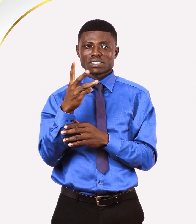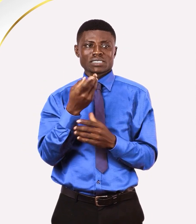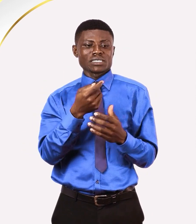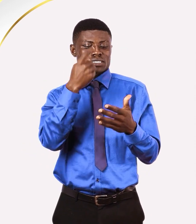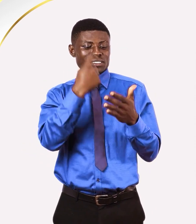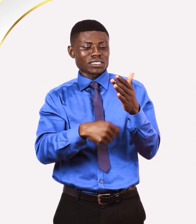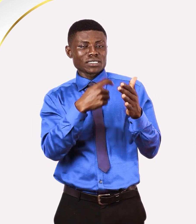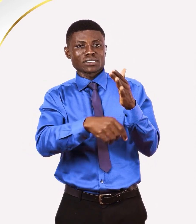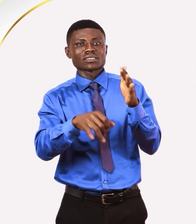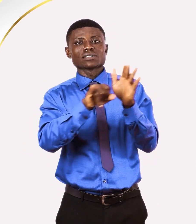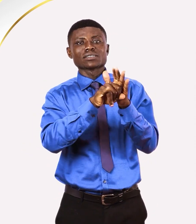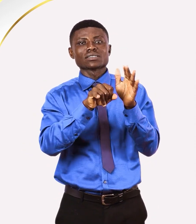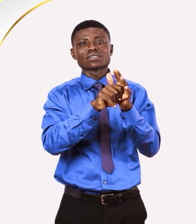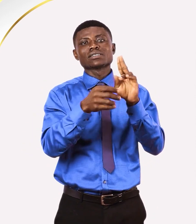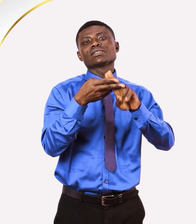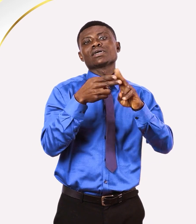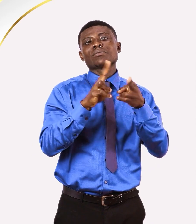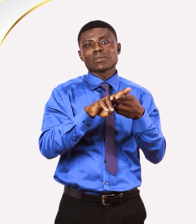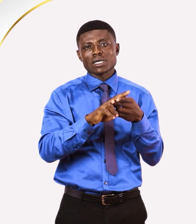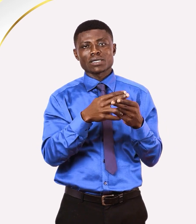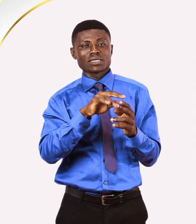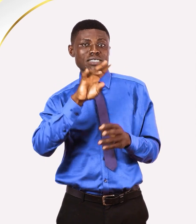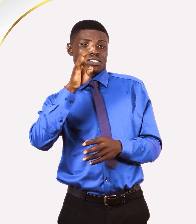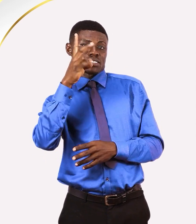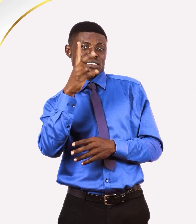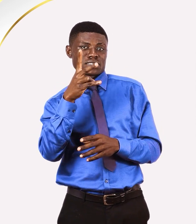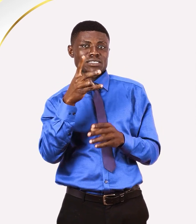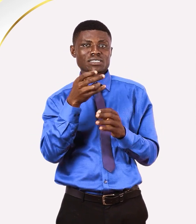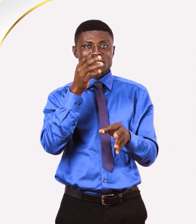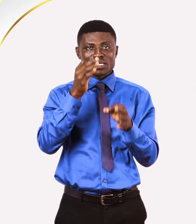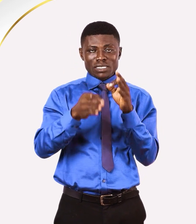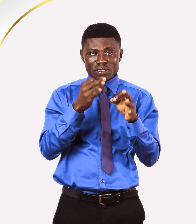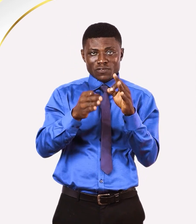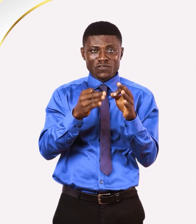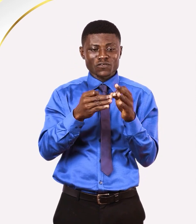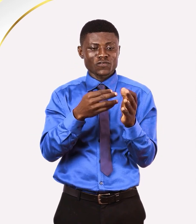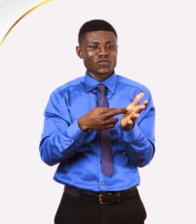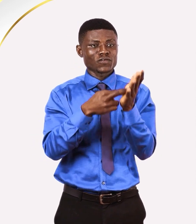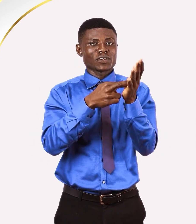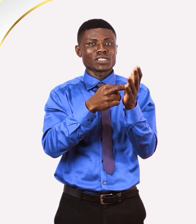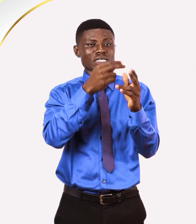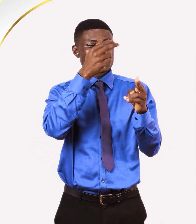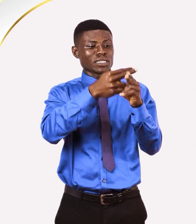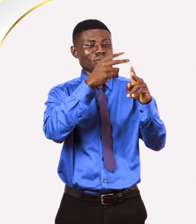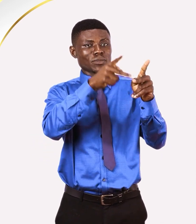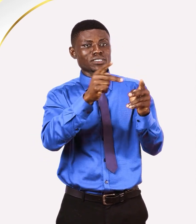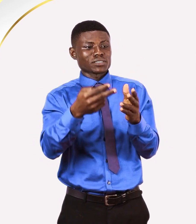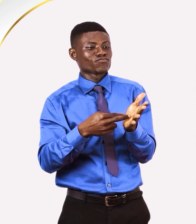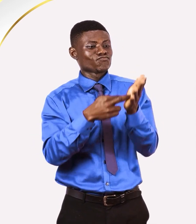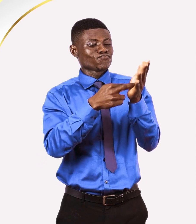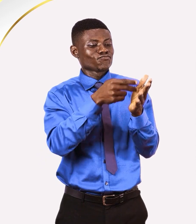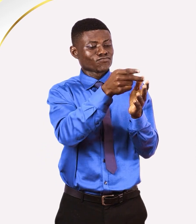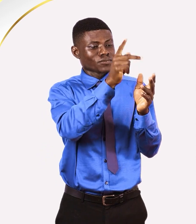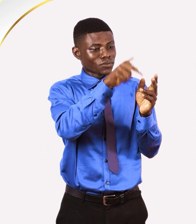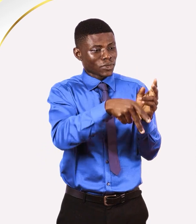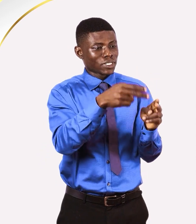institution. 6. Tax identification number. 7. If represented, name